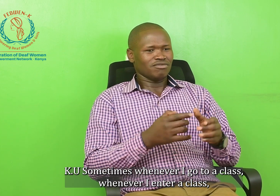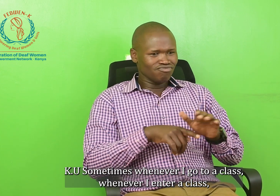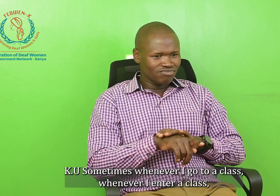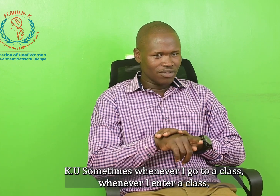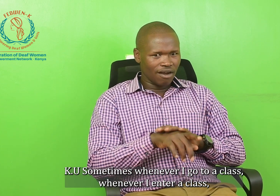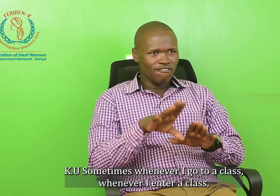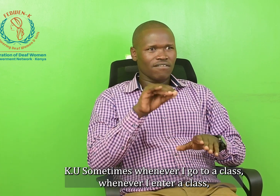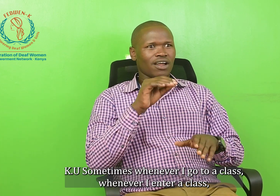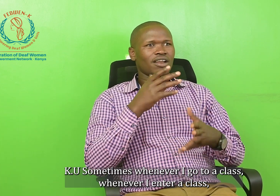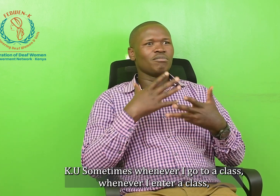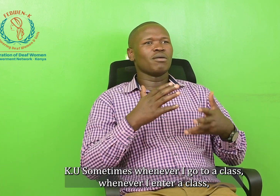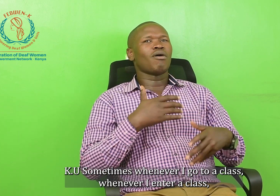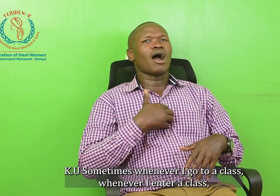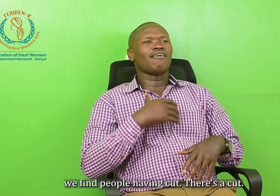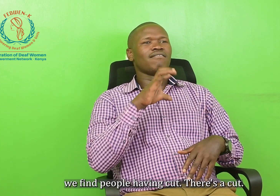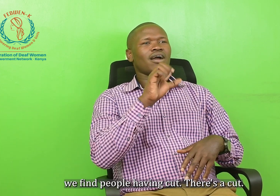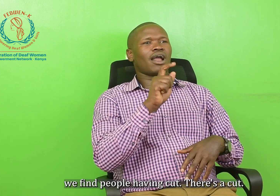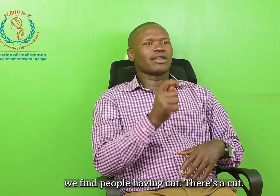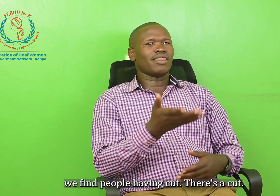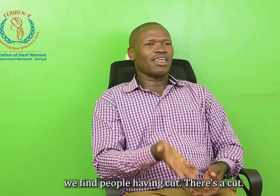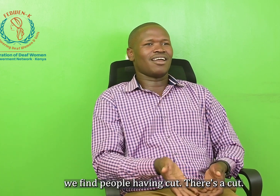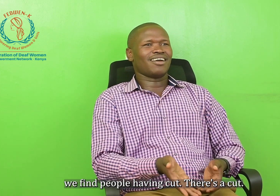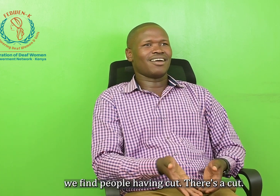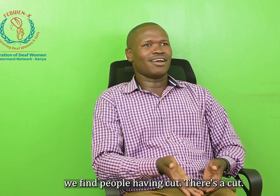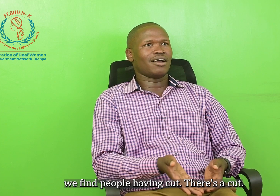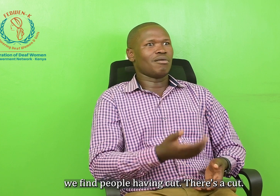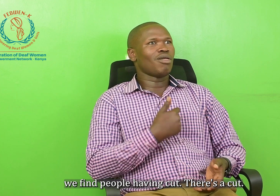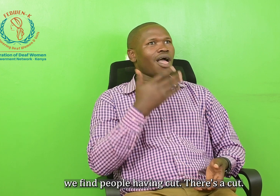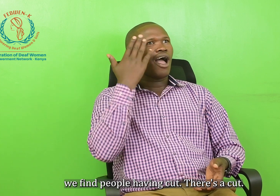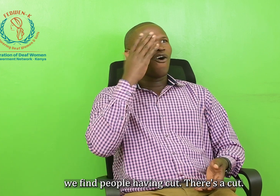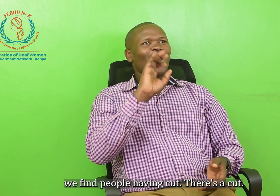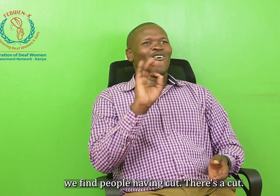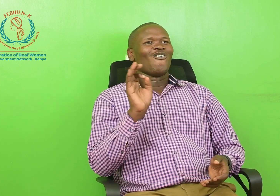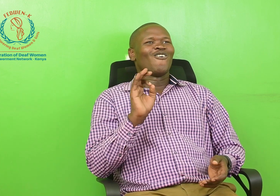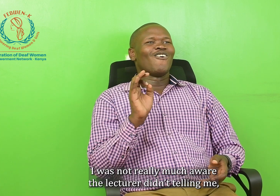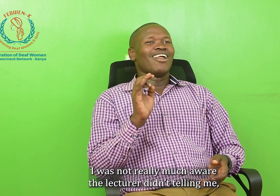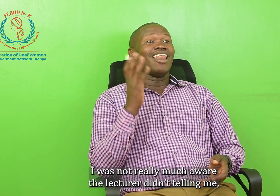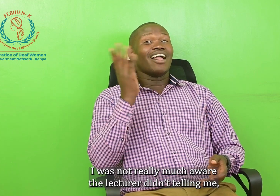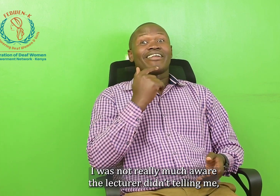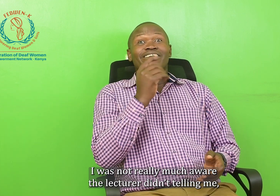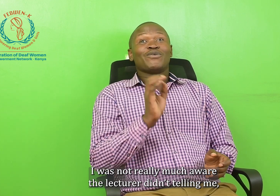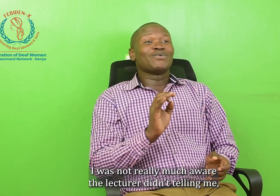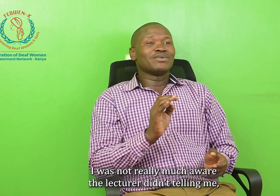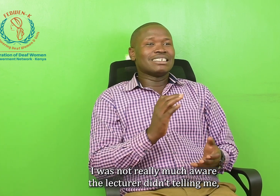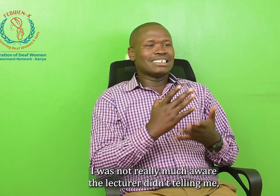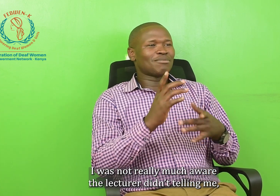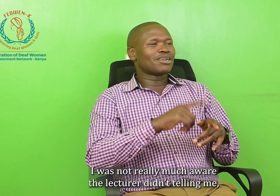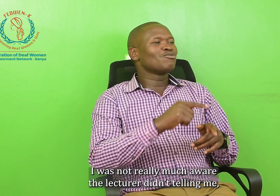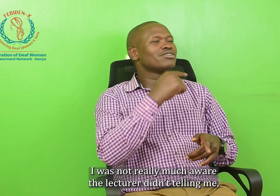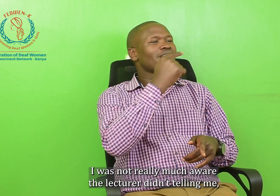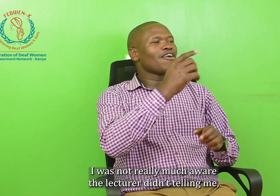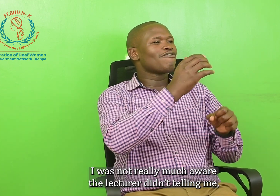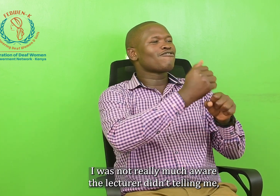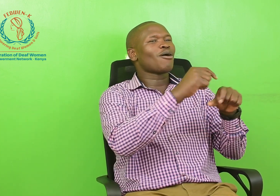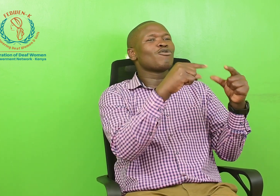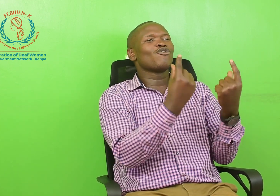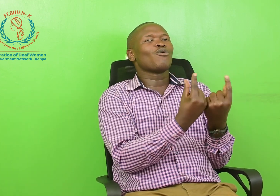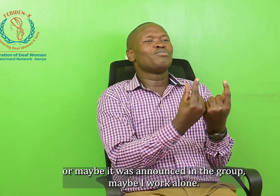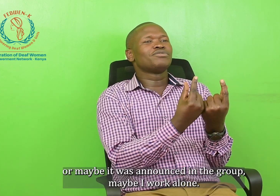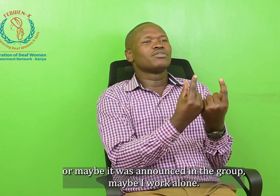class, whenever I enter a class, we find people having cut. There's a cut. I was not really much aware. The lecturer didn't tell me, or maybe